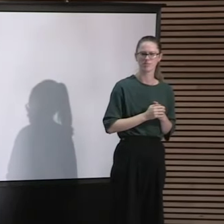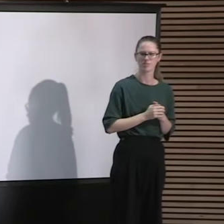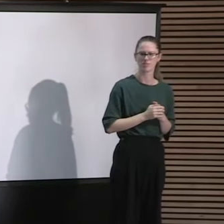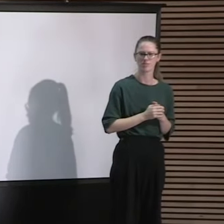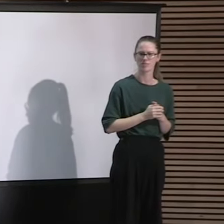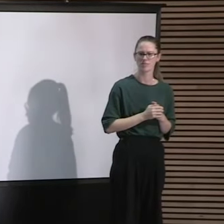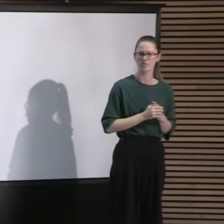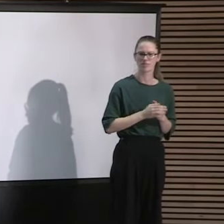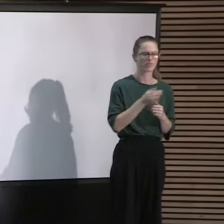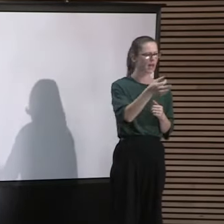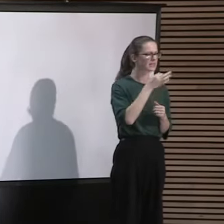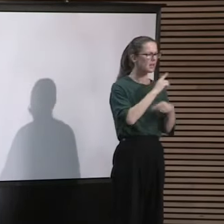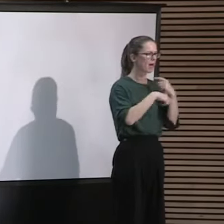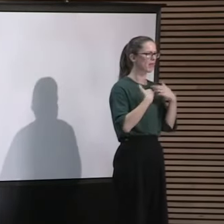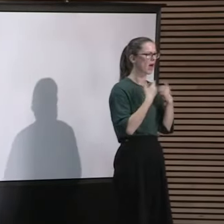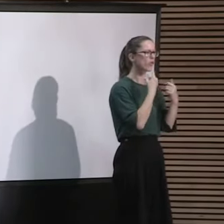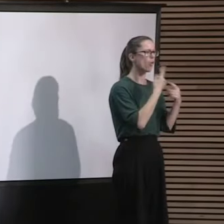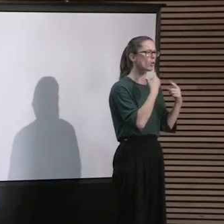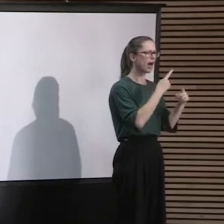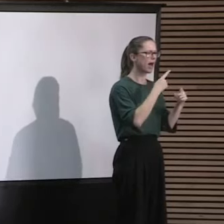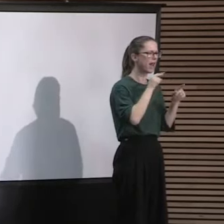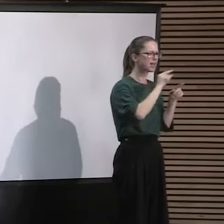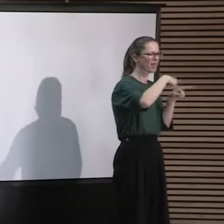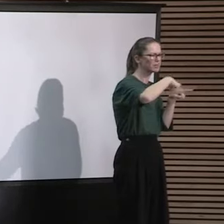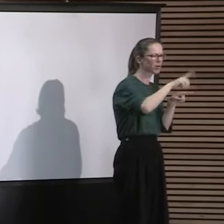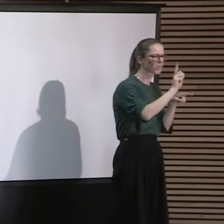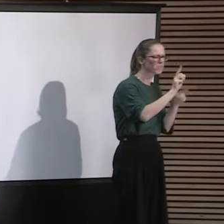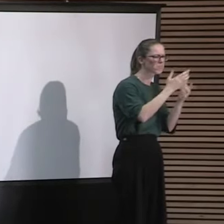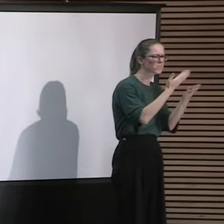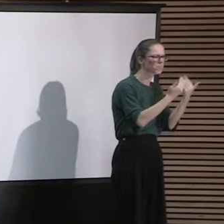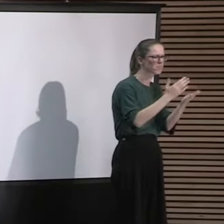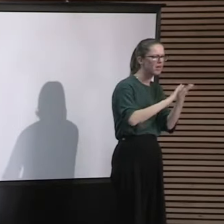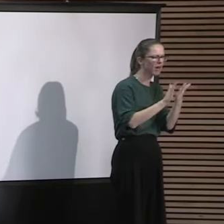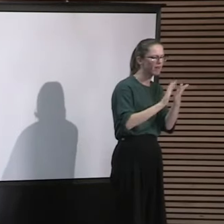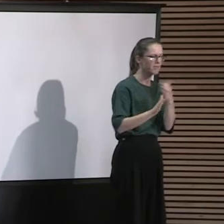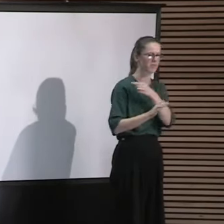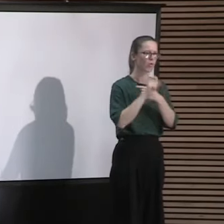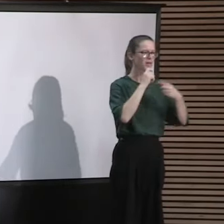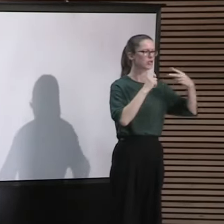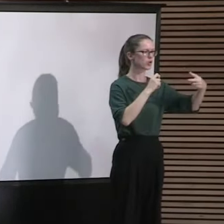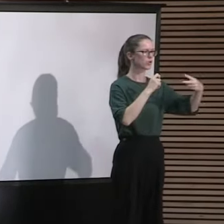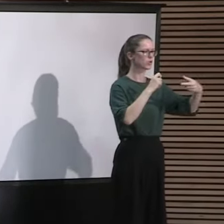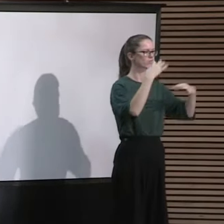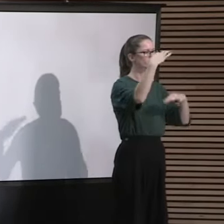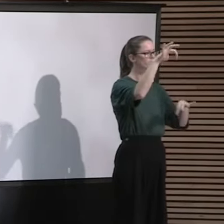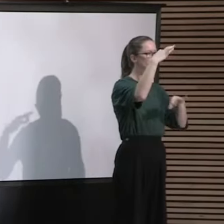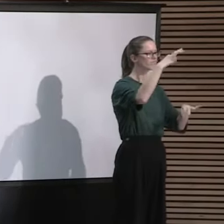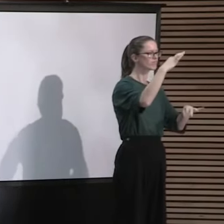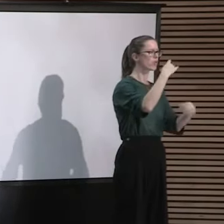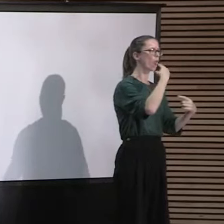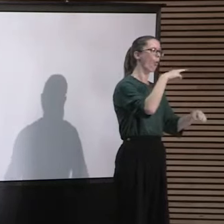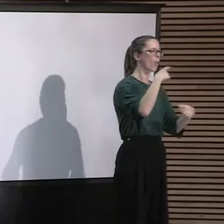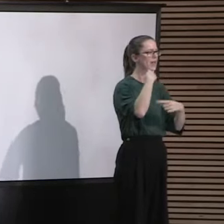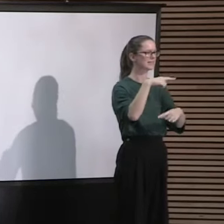Act order that you're going to bring in around testing later in the week? Yes, so we'll there'll be two orders that I will be